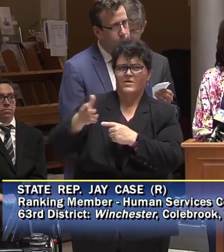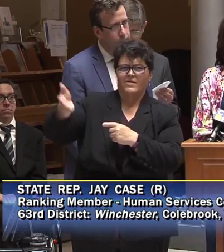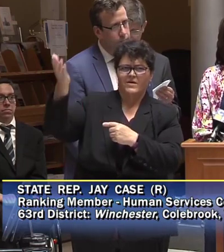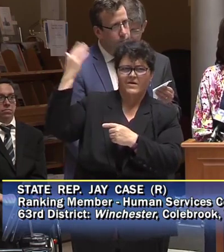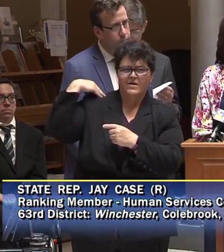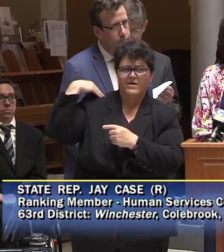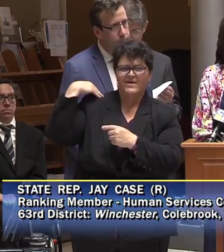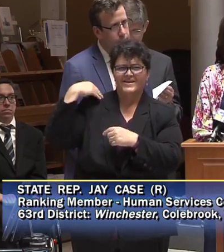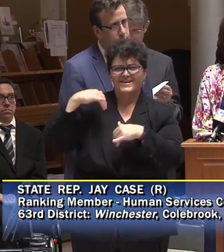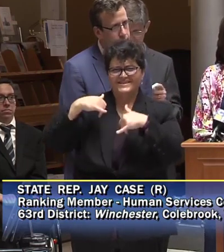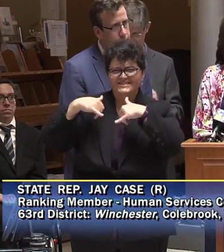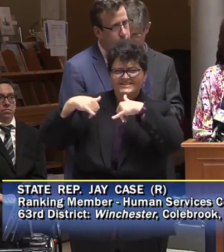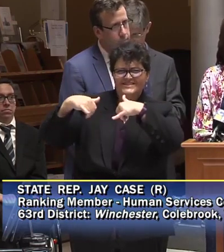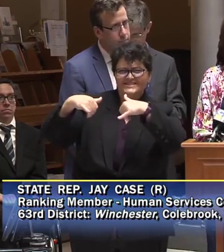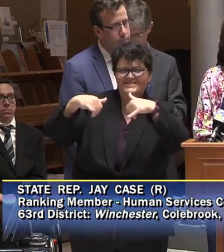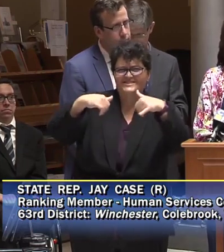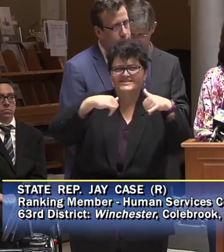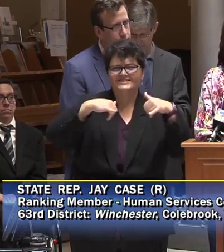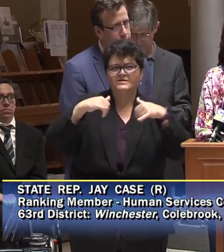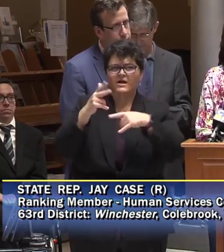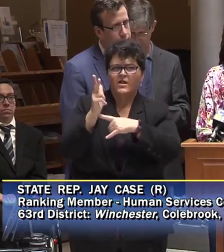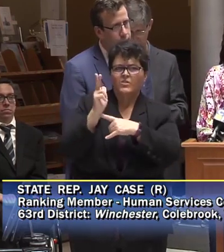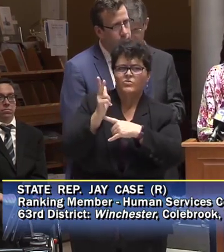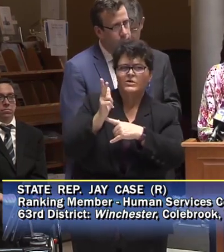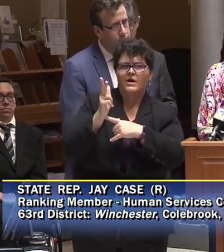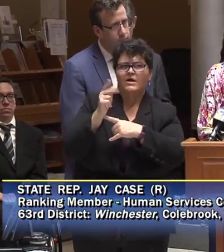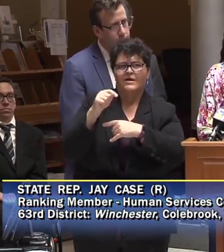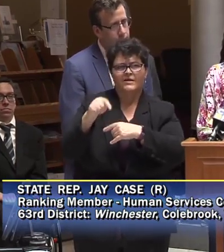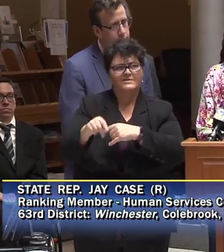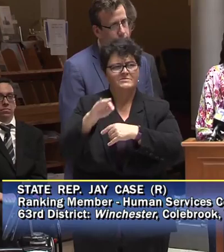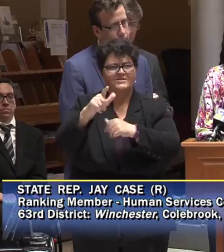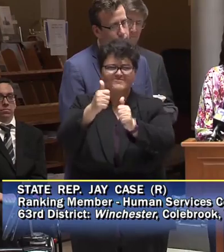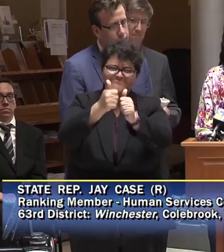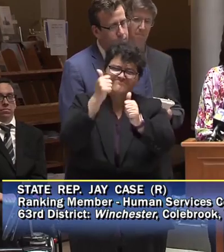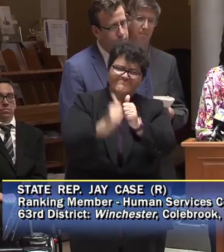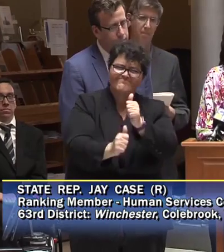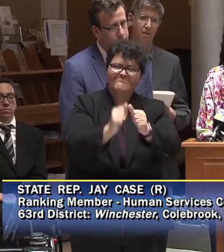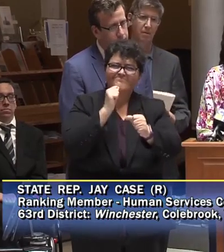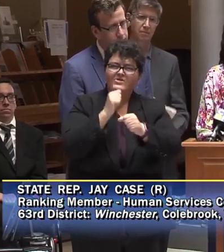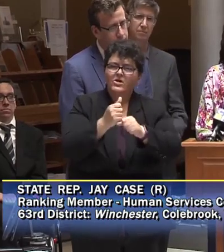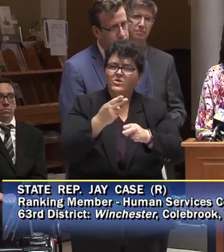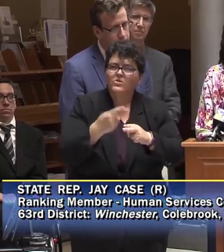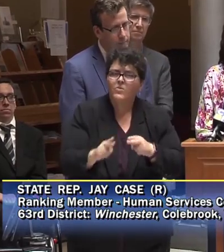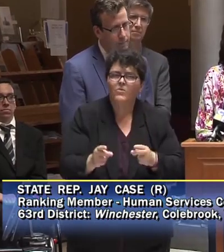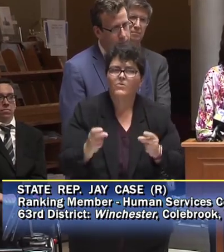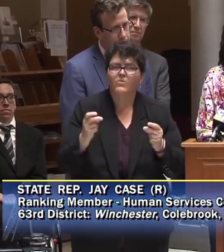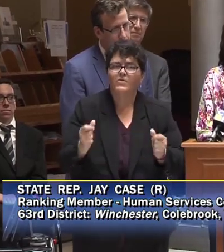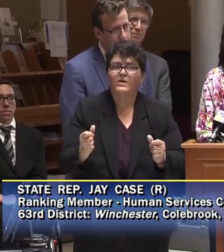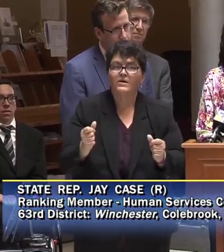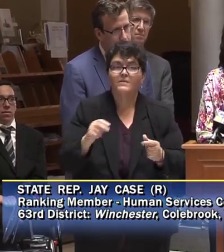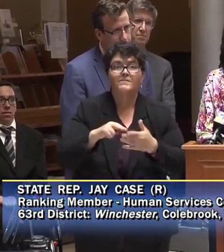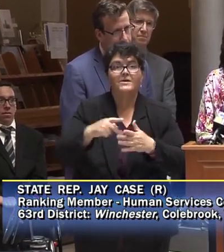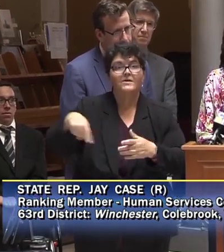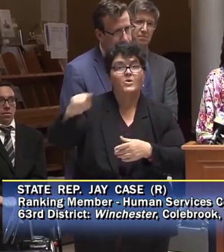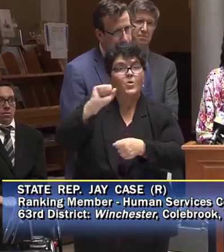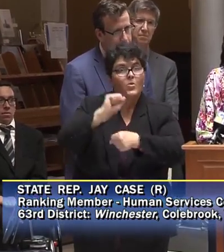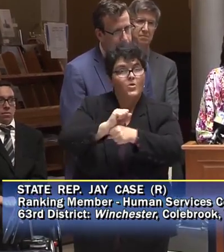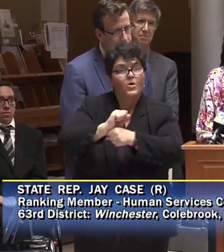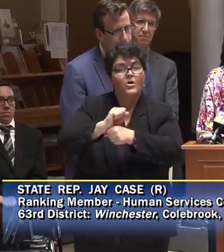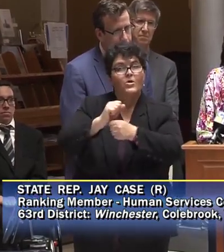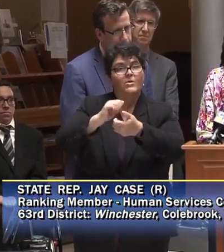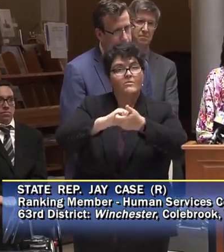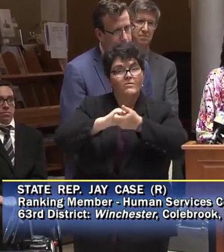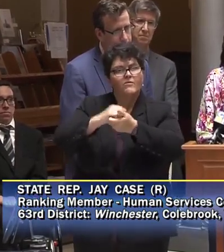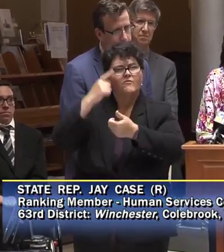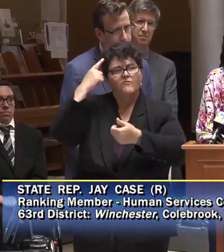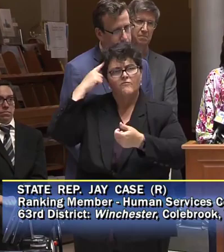floor. This bill did the same thing. When we work together for the people, we can get stuff done. There's no question about it. Let's just keep